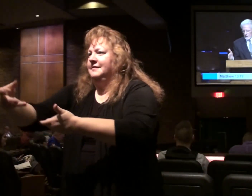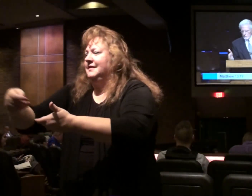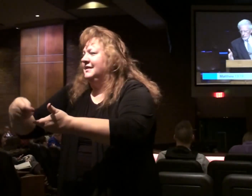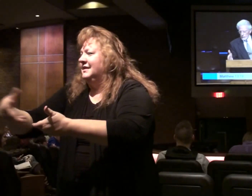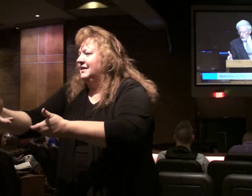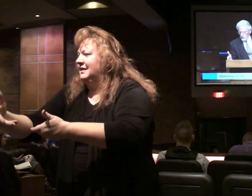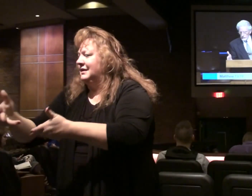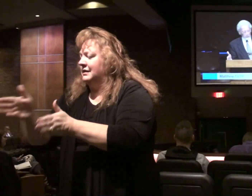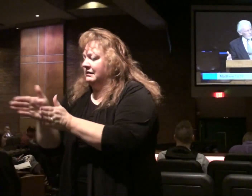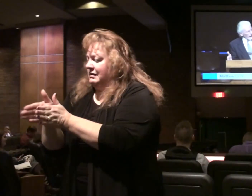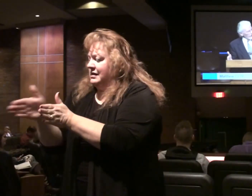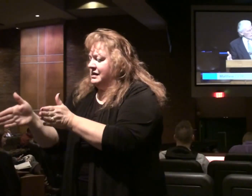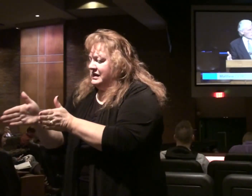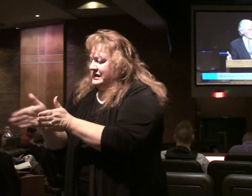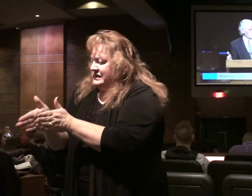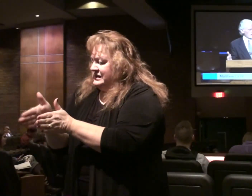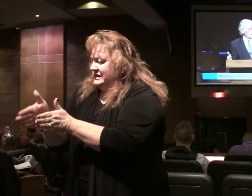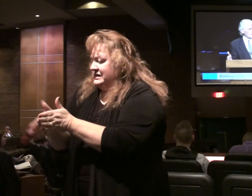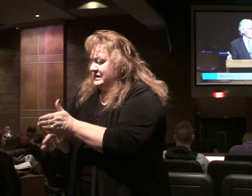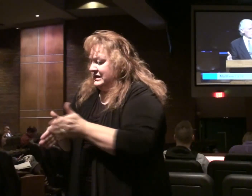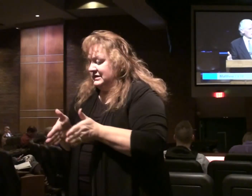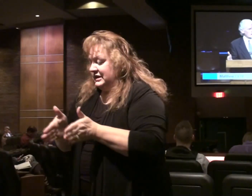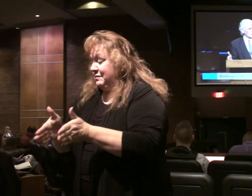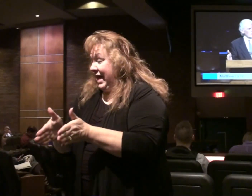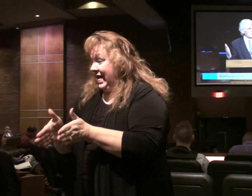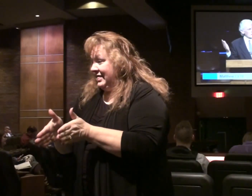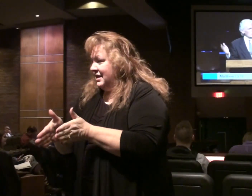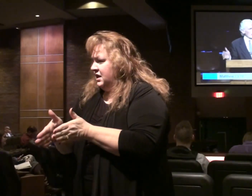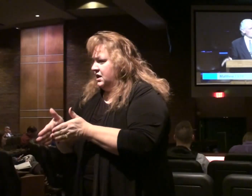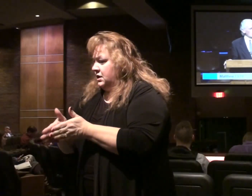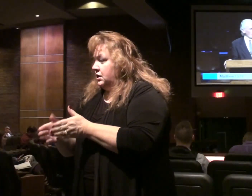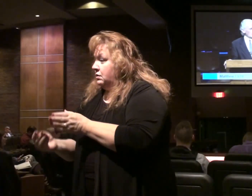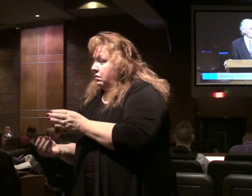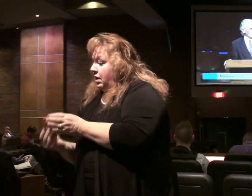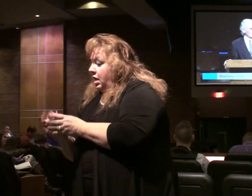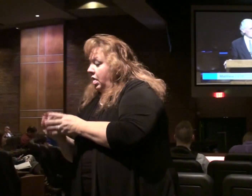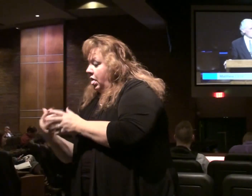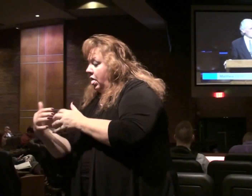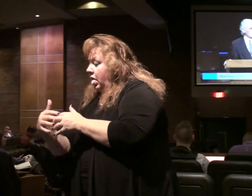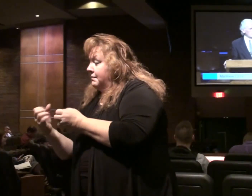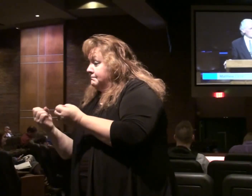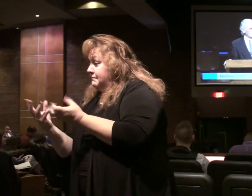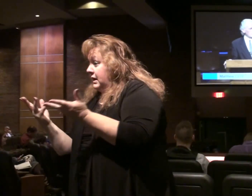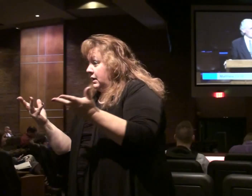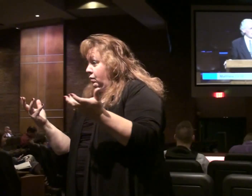seed to come as close to the path as can be, because you want as much crop as possible.